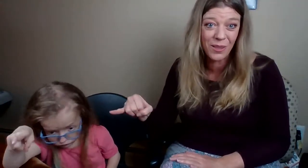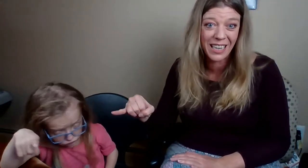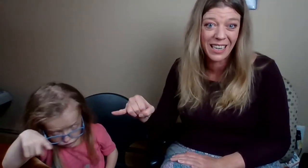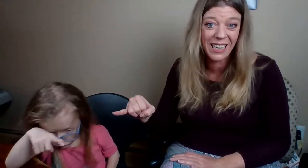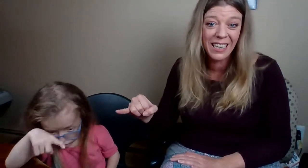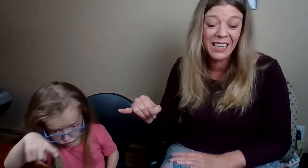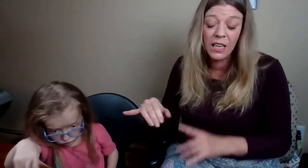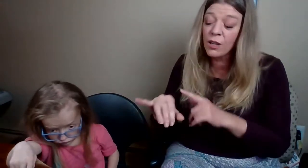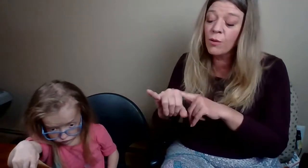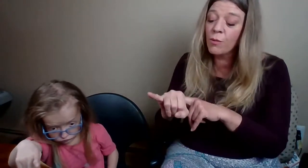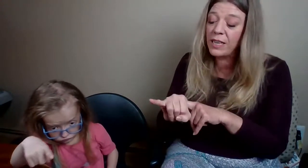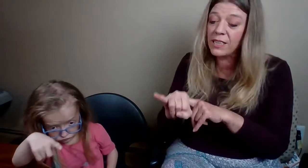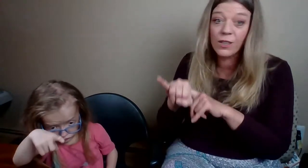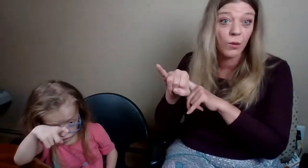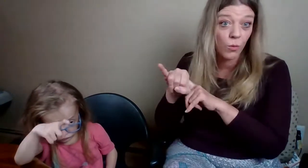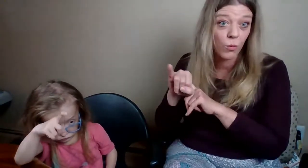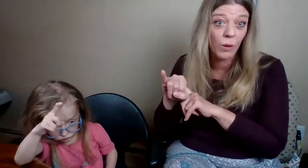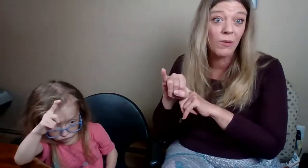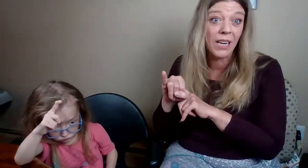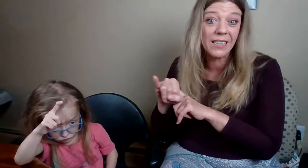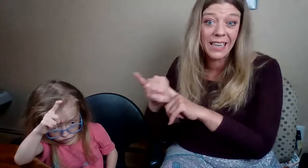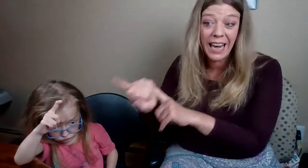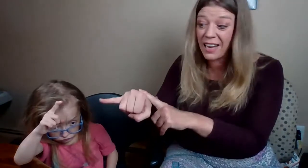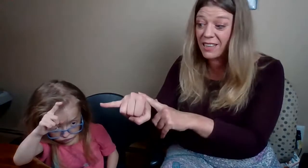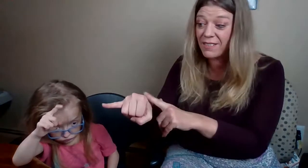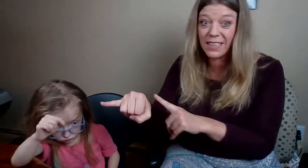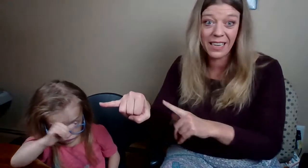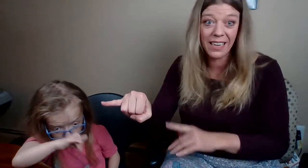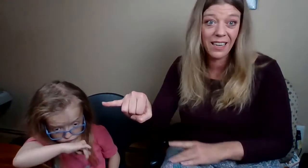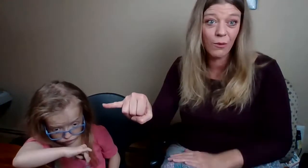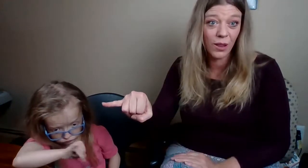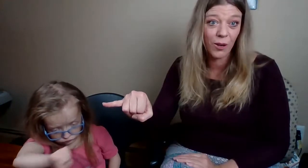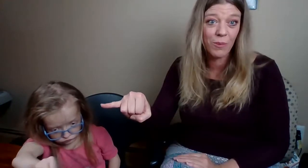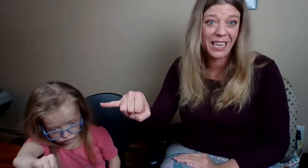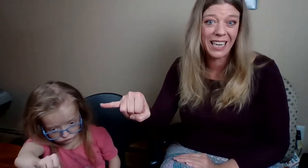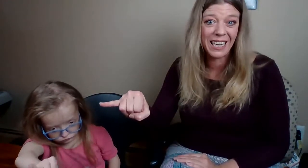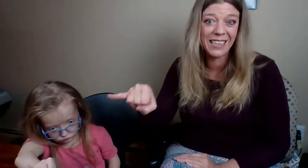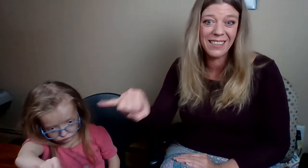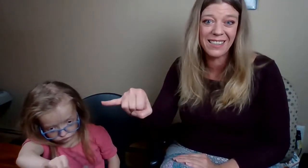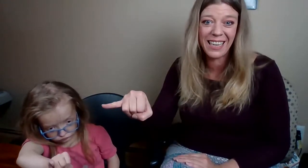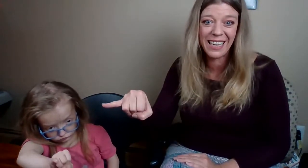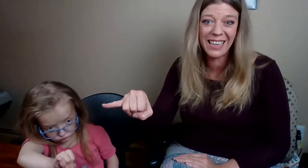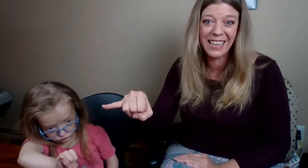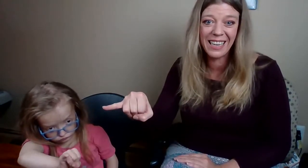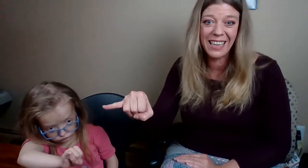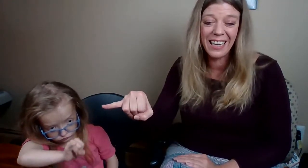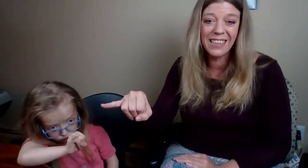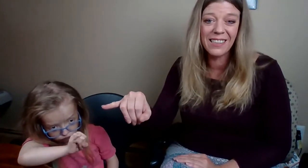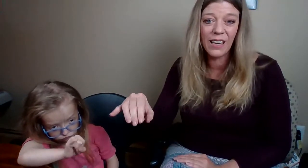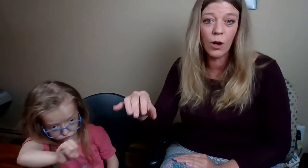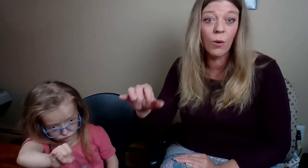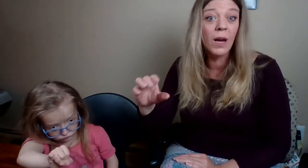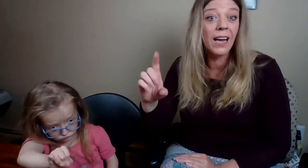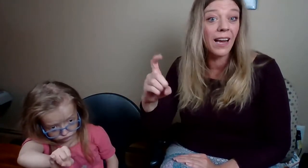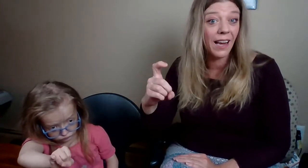Z. We went right to the end of Z with our pinky, Z. So